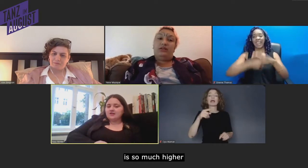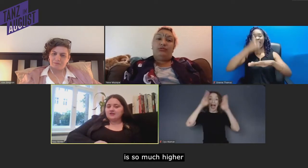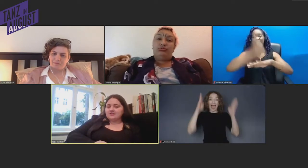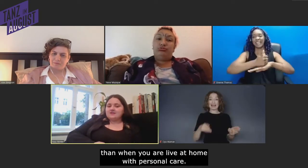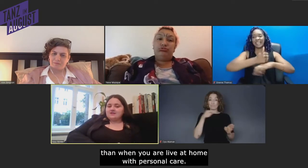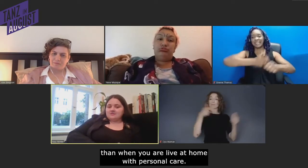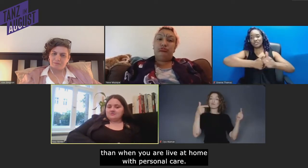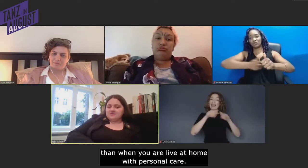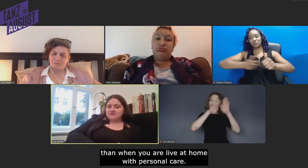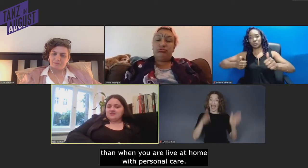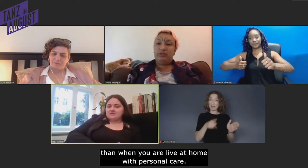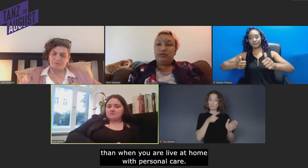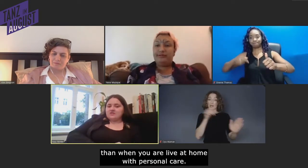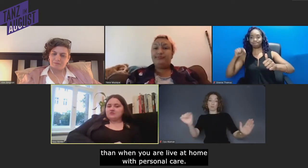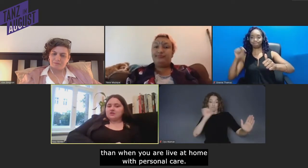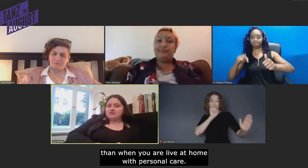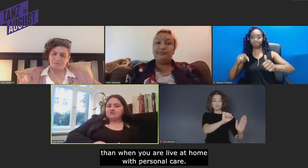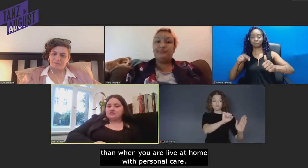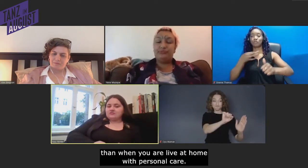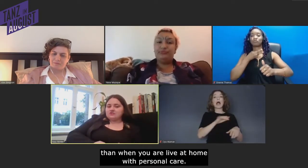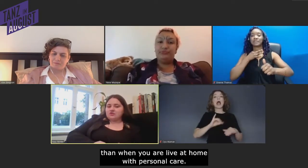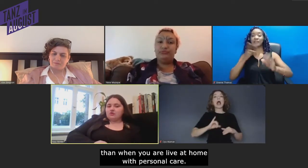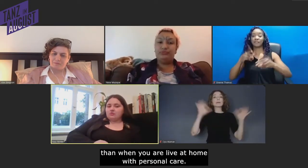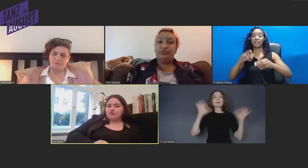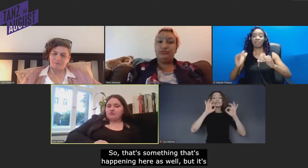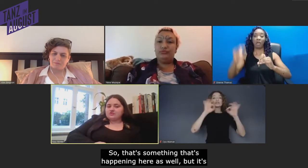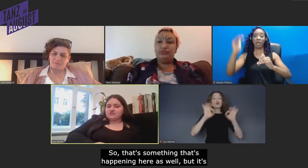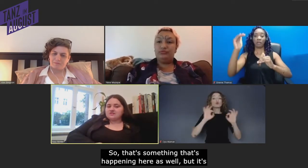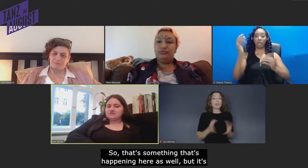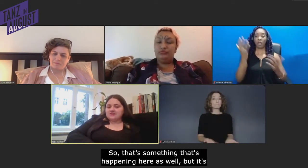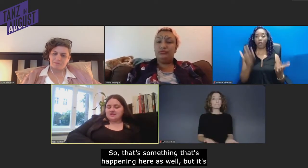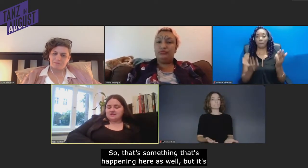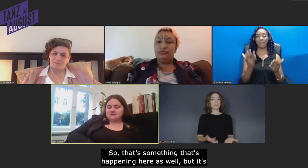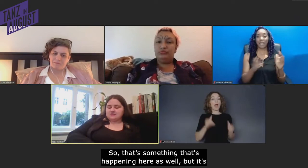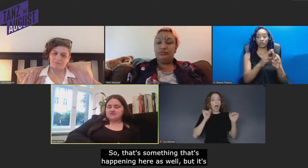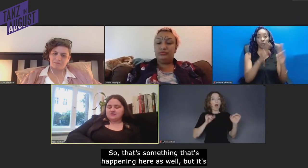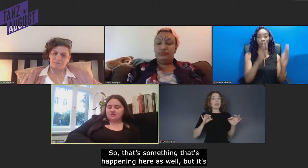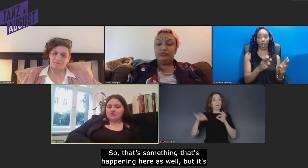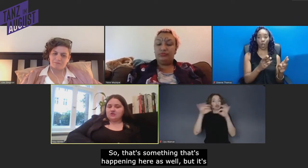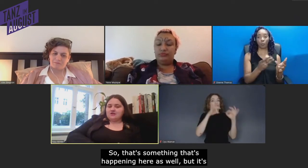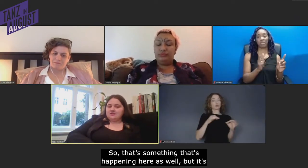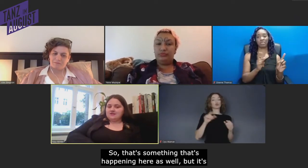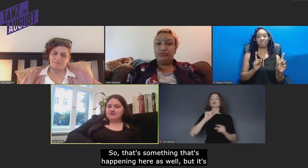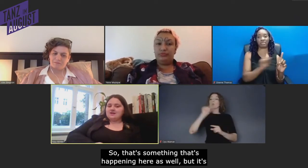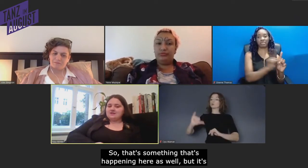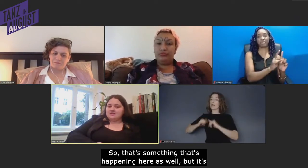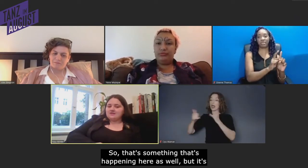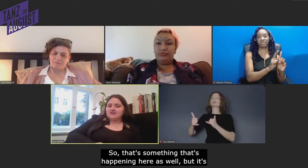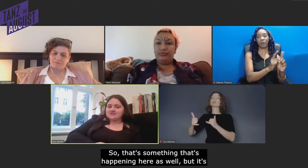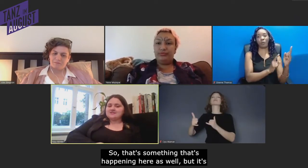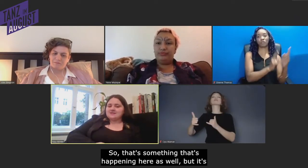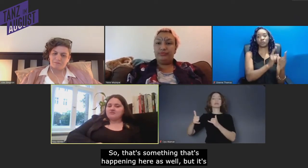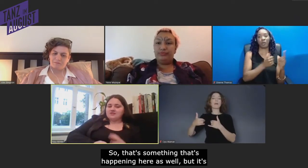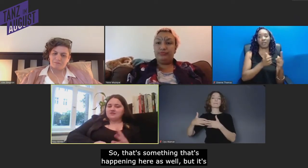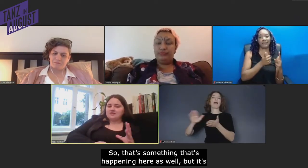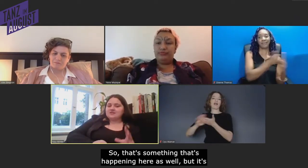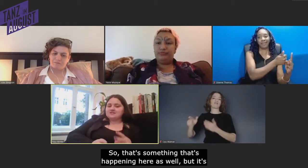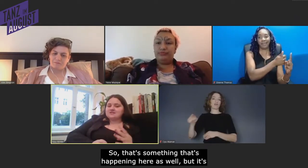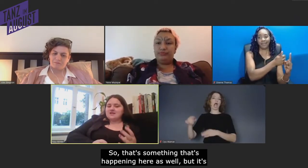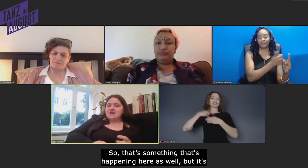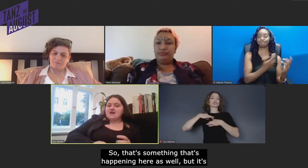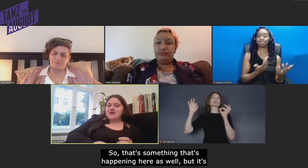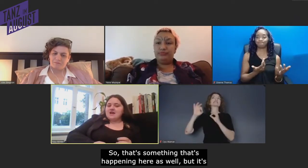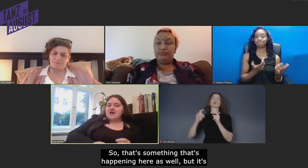higher than when you live at home with personal care. So yeah, that's something that